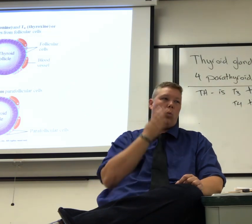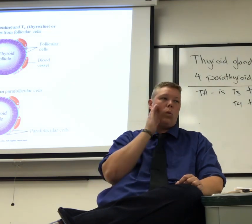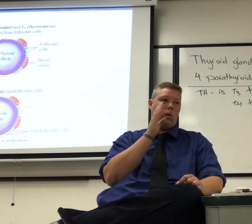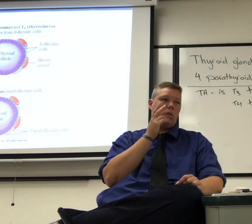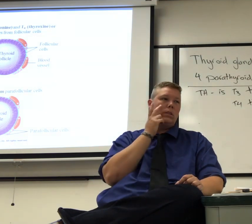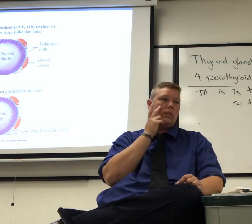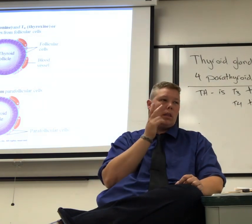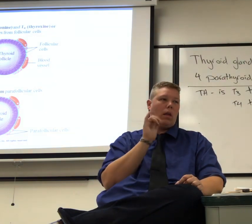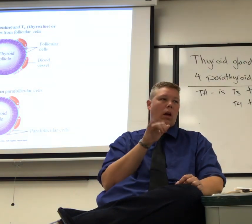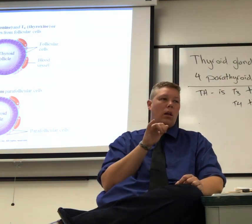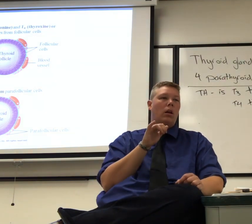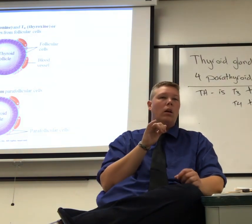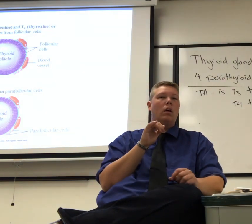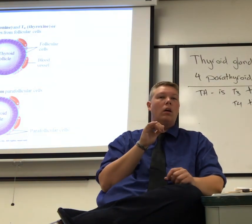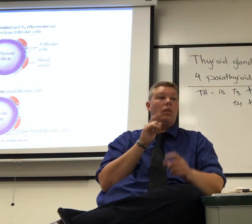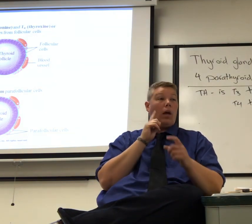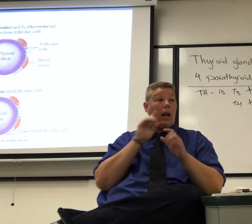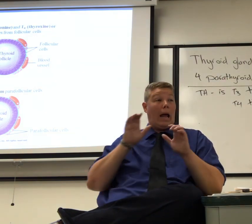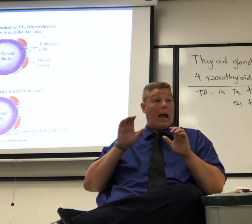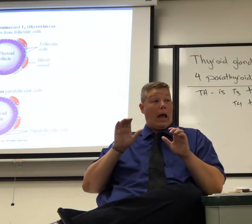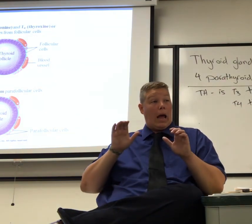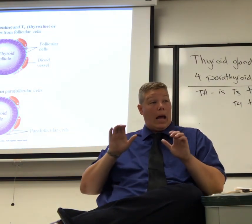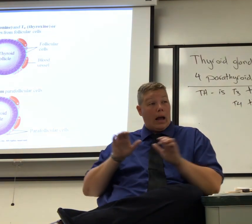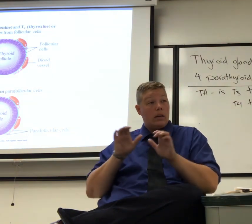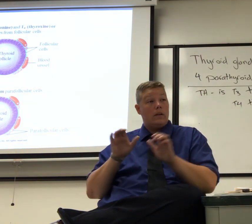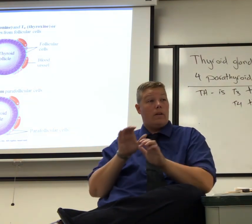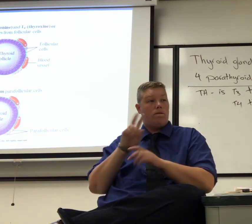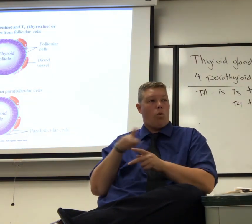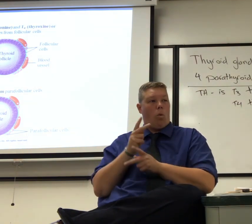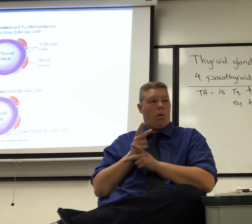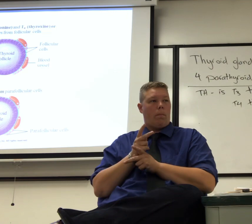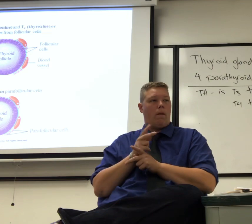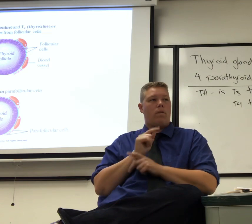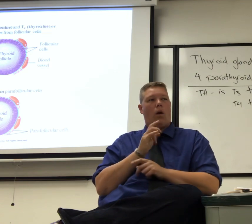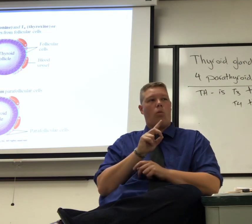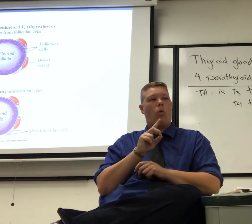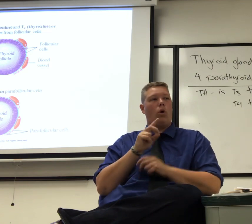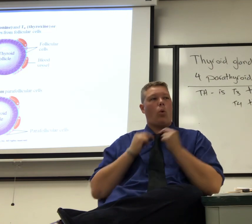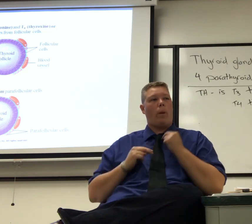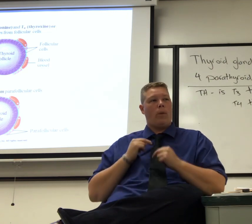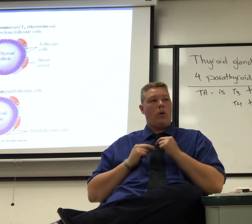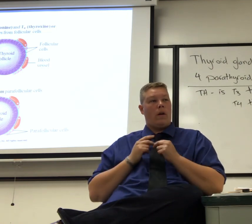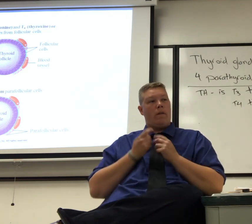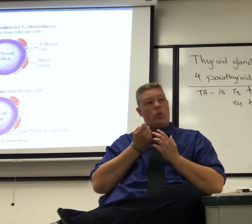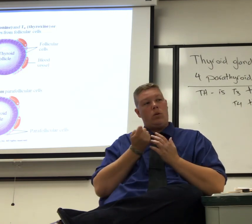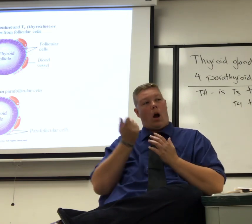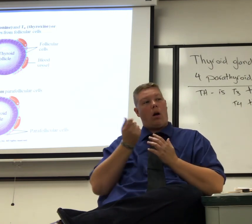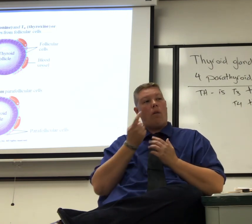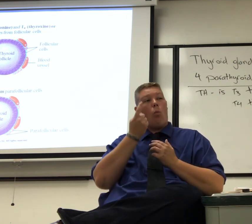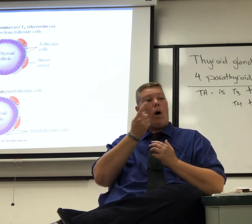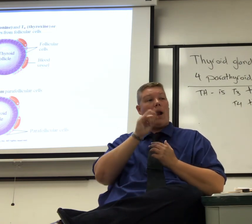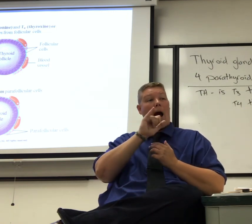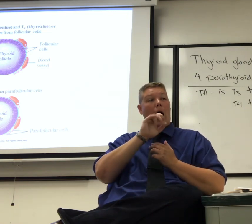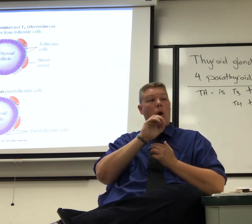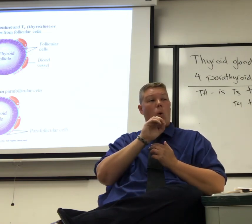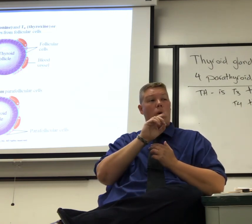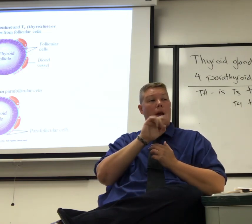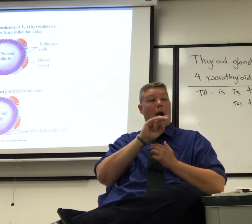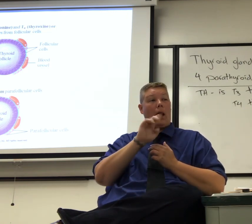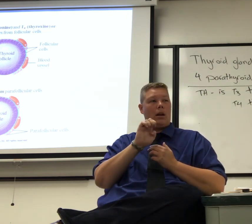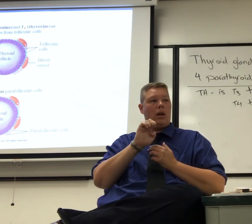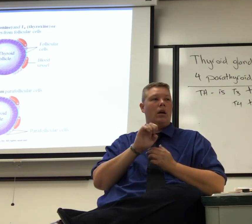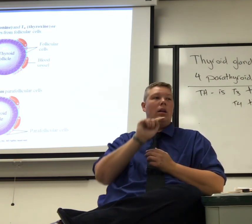These are the full and proper names of the thyroid hormone. As we'll soon see, the active form of the molecule,